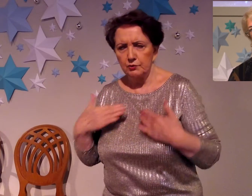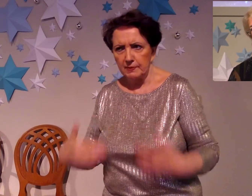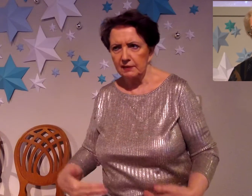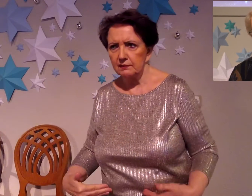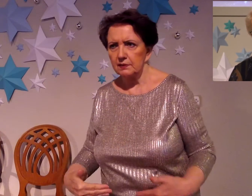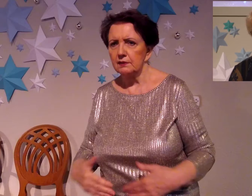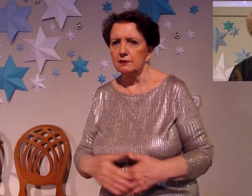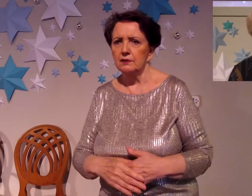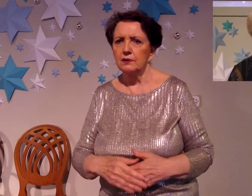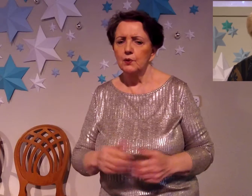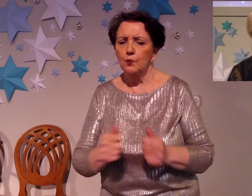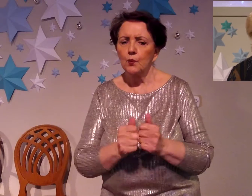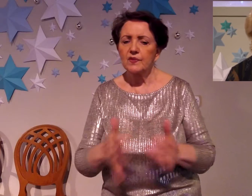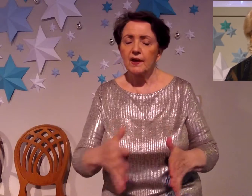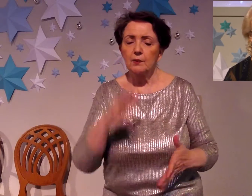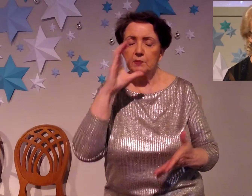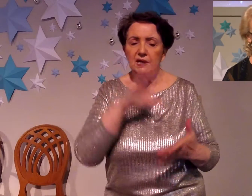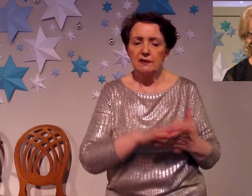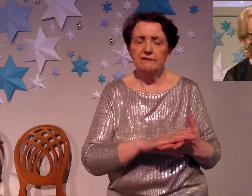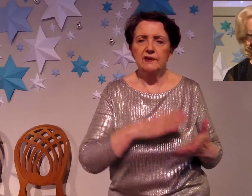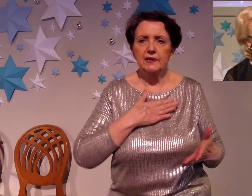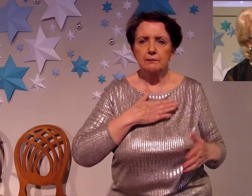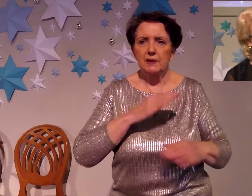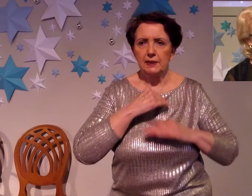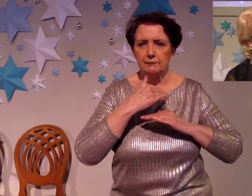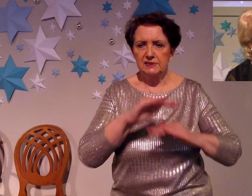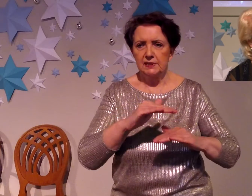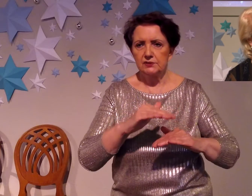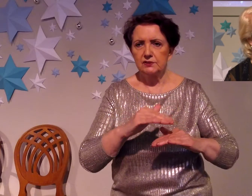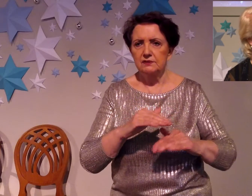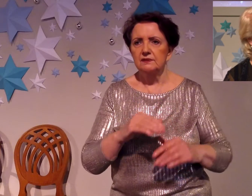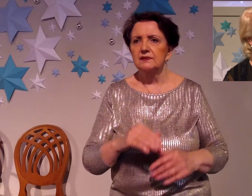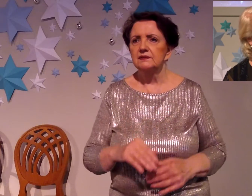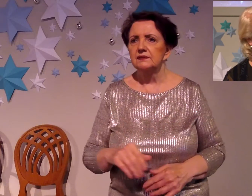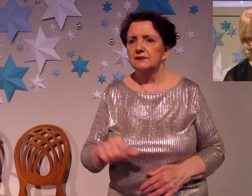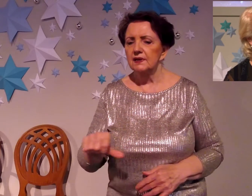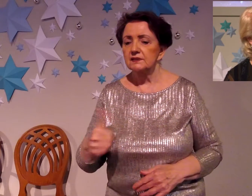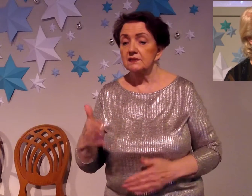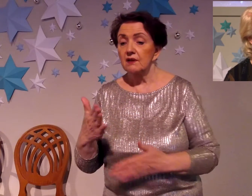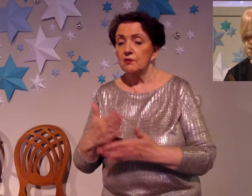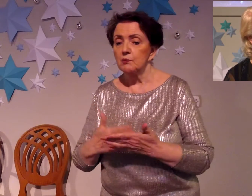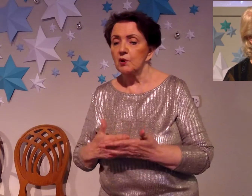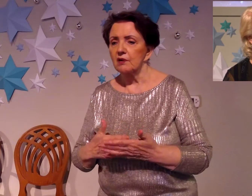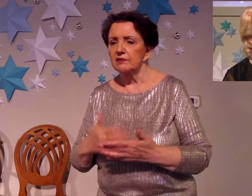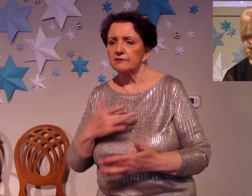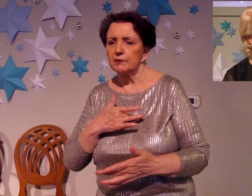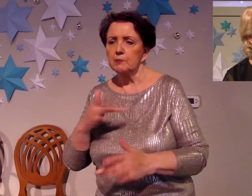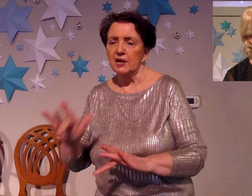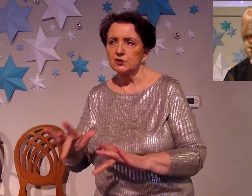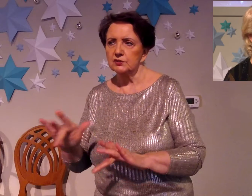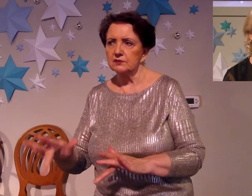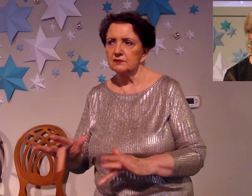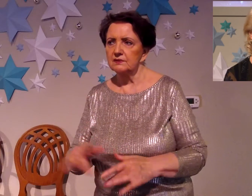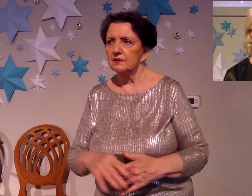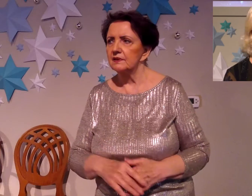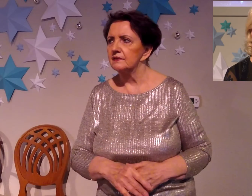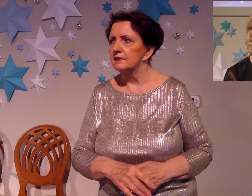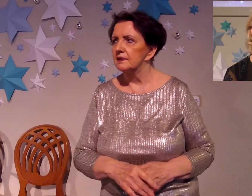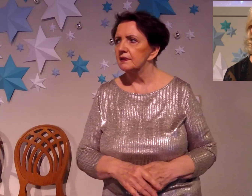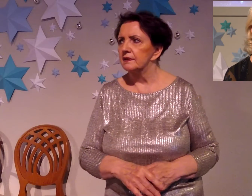believing in my limitation. I think that's the other thing compassion means. Because